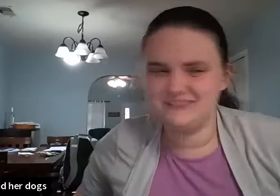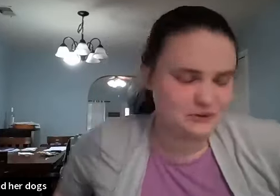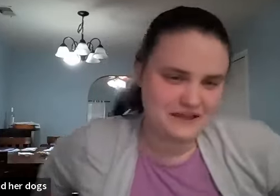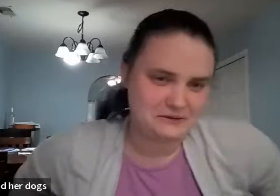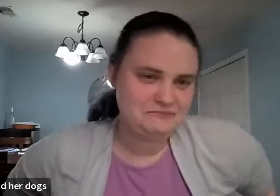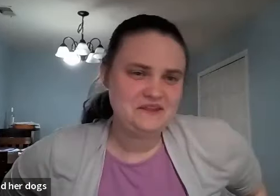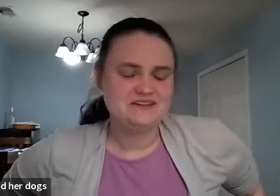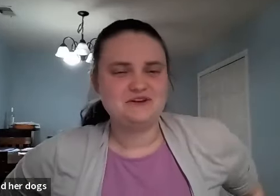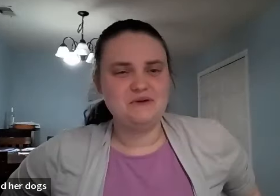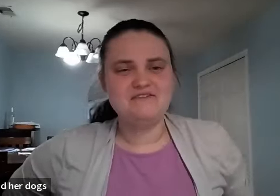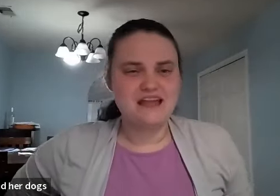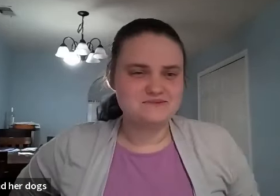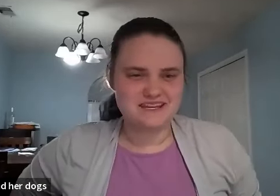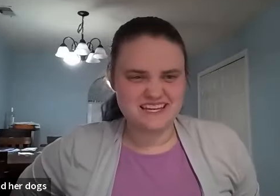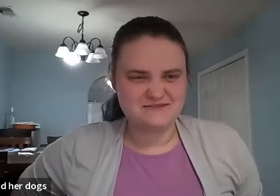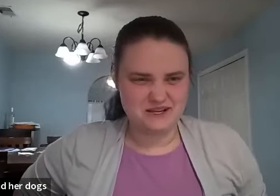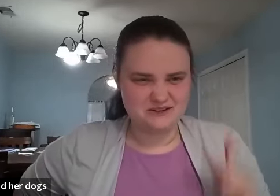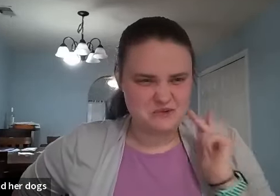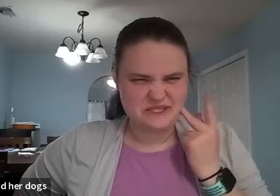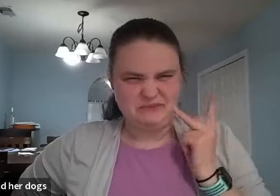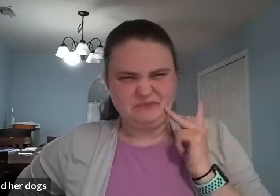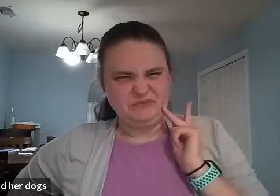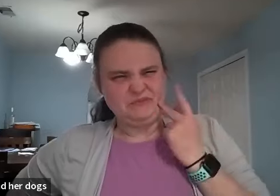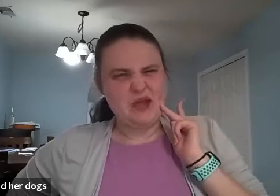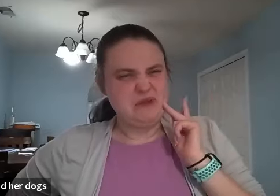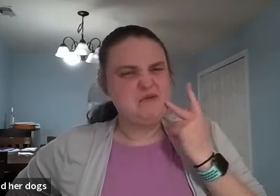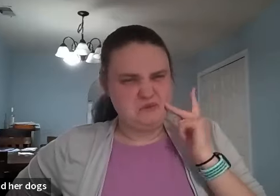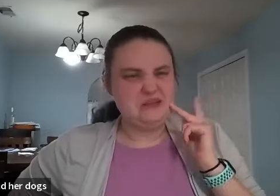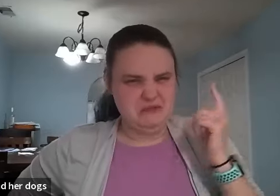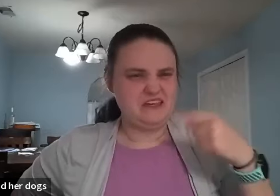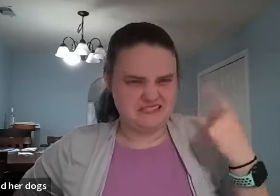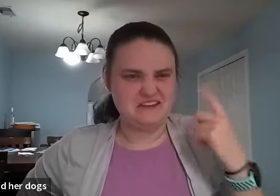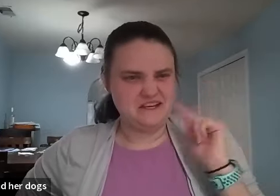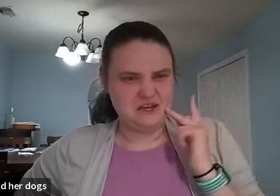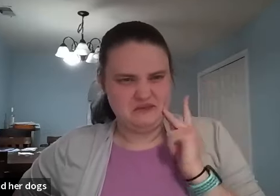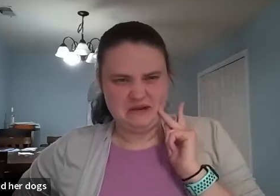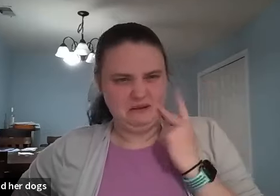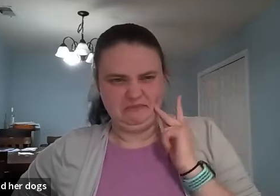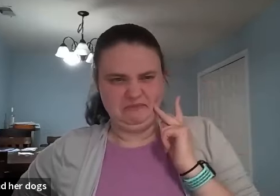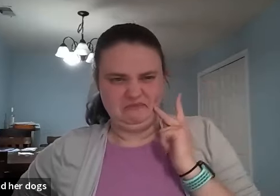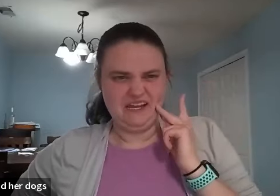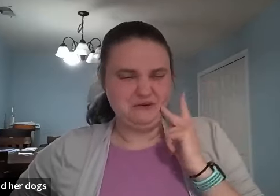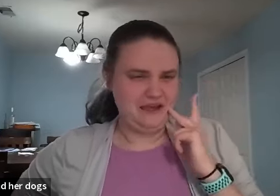still don't like them. So whenever I have to make a sign for a pickles, I'm always like, I mean, I really make that stink face go with it. I'm like, I don't like